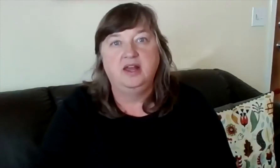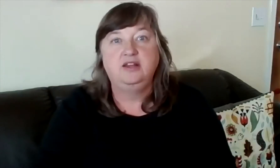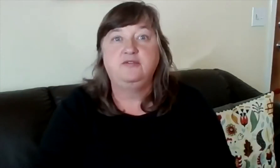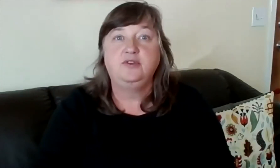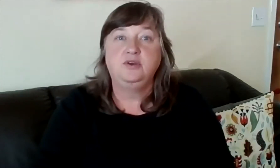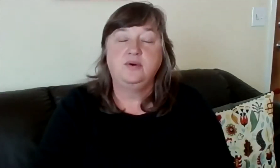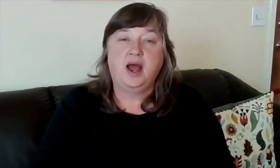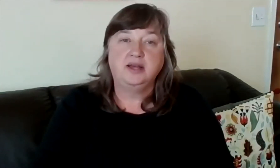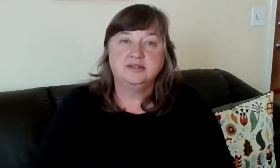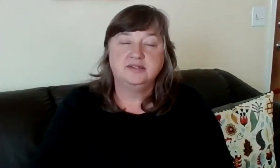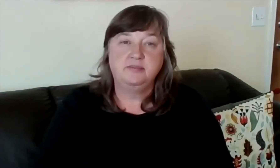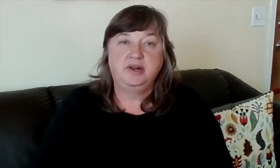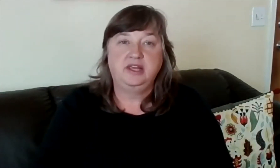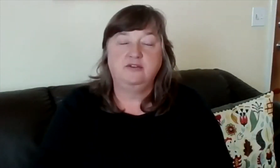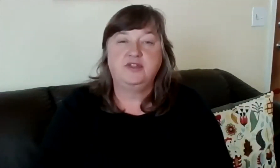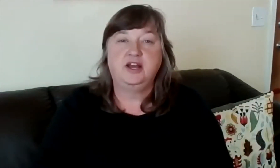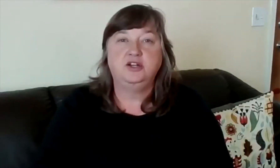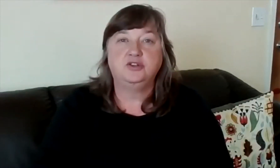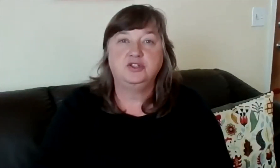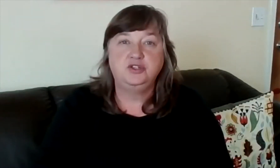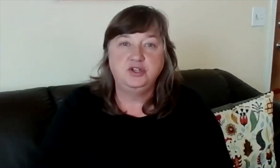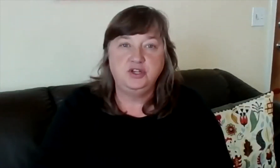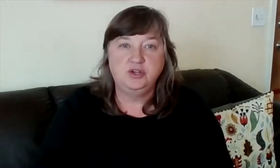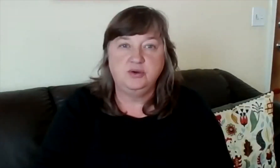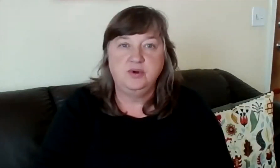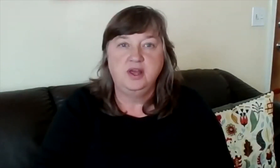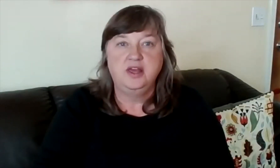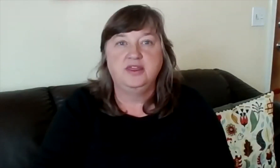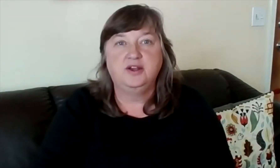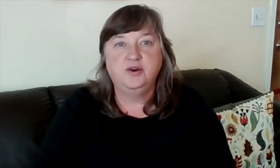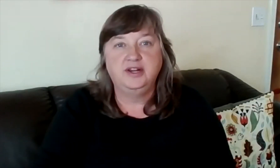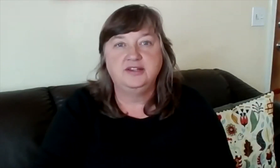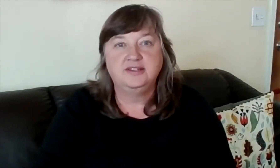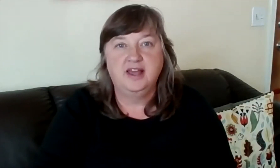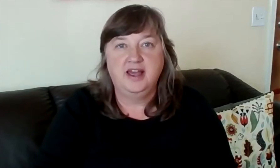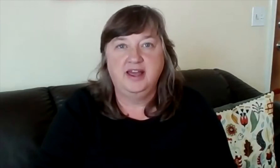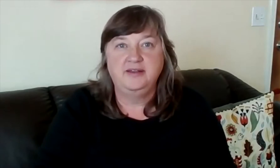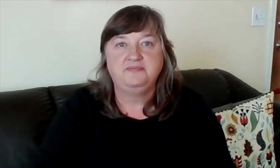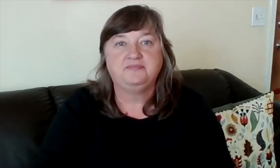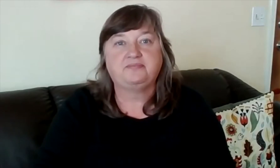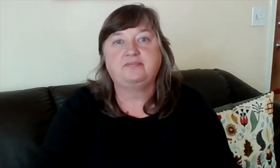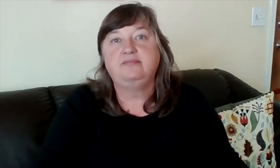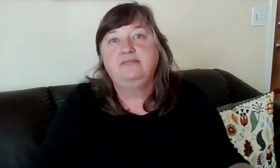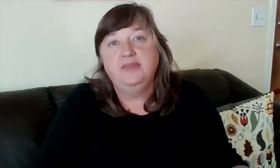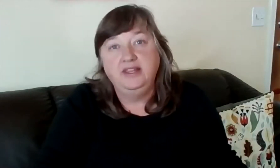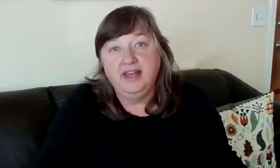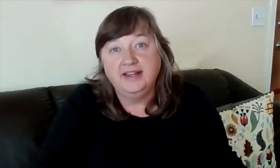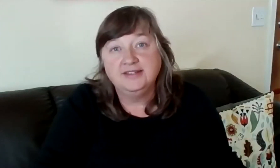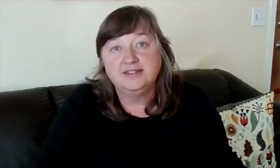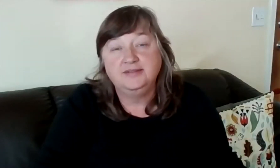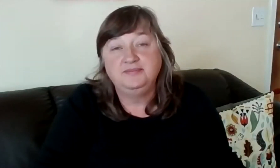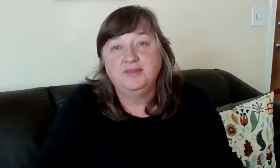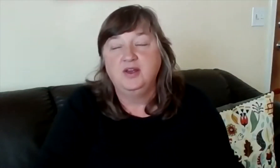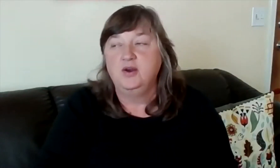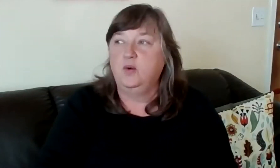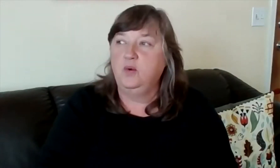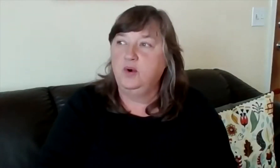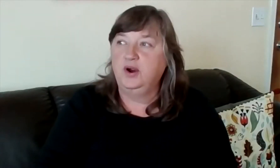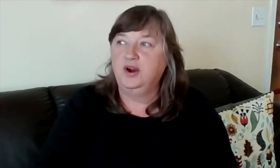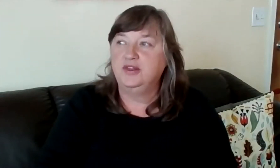if you ask somebody if they understood you, they're going to say yes, or they're